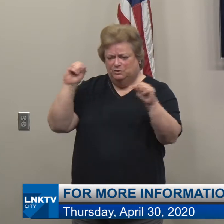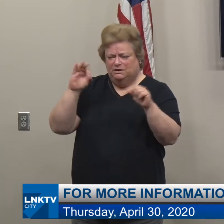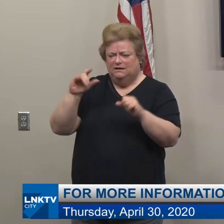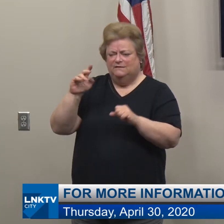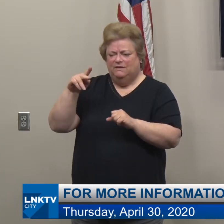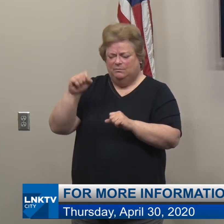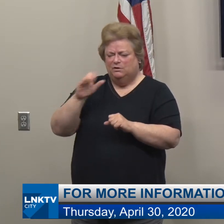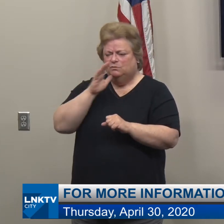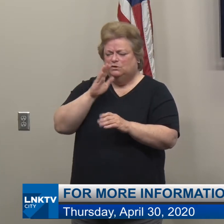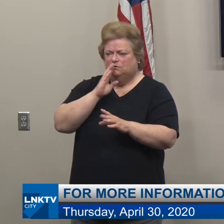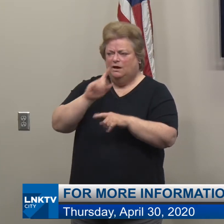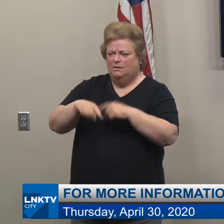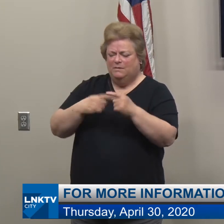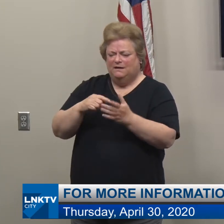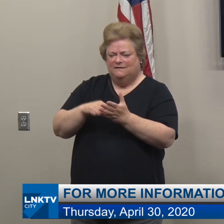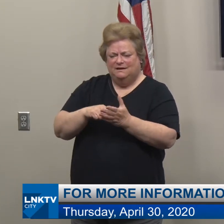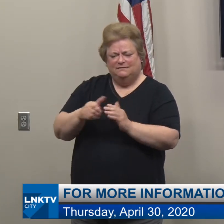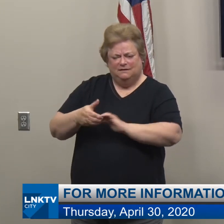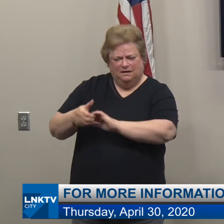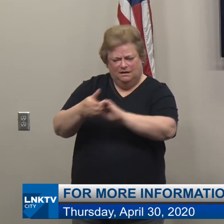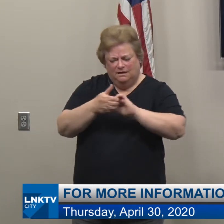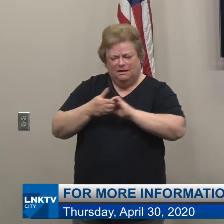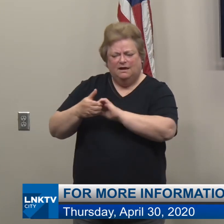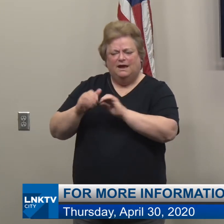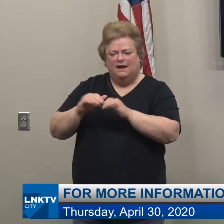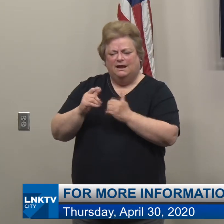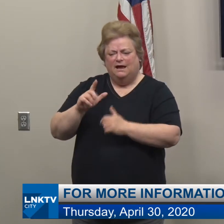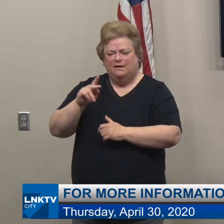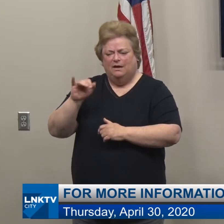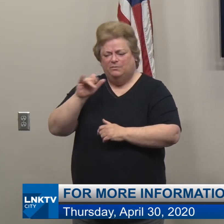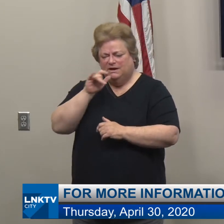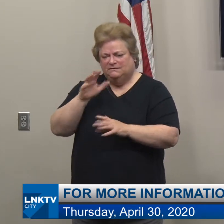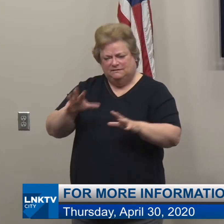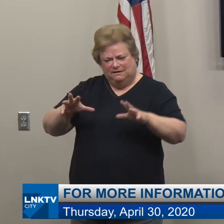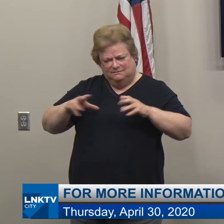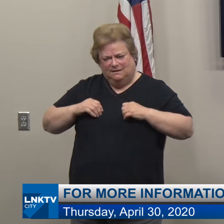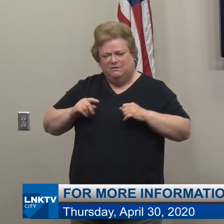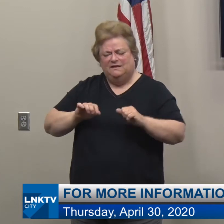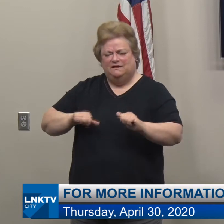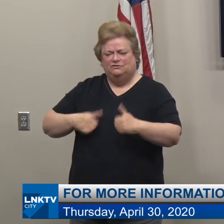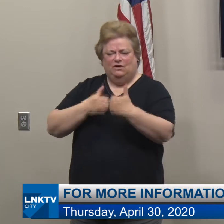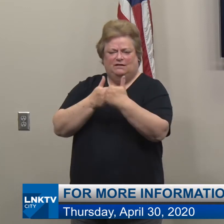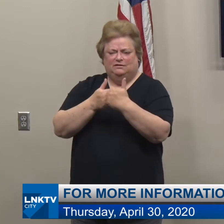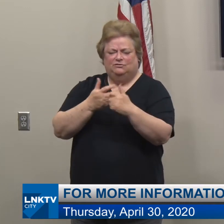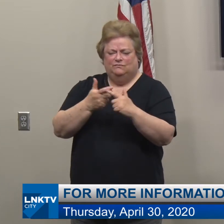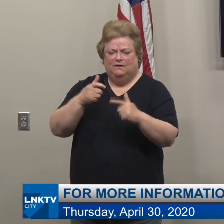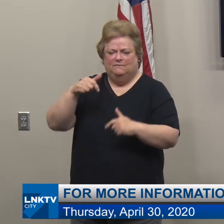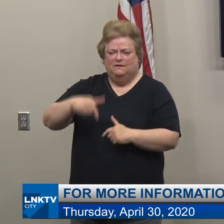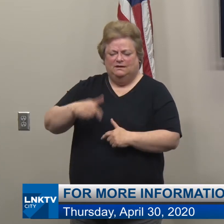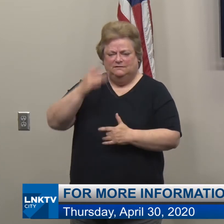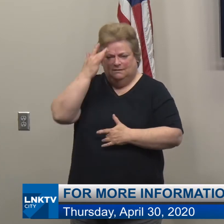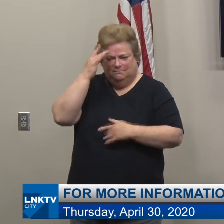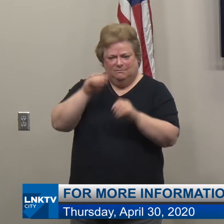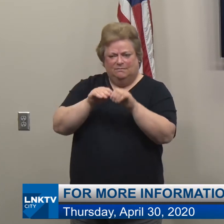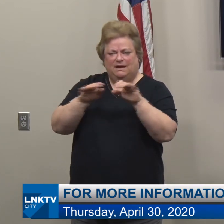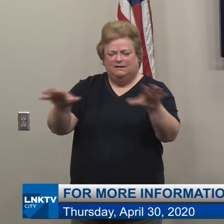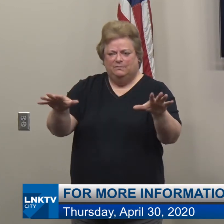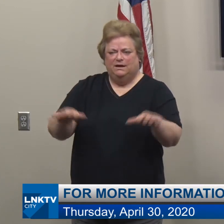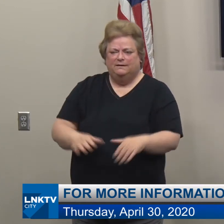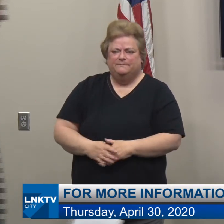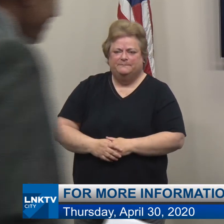collaborative efforts and partnerships and how LPS is rising to the challenges posed by this pandemic. Dr. Joel, thank you for joining